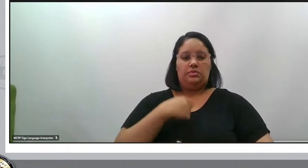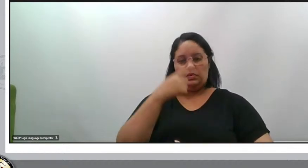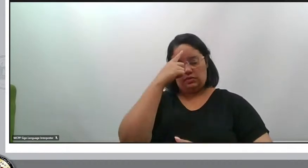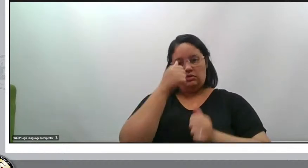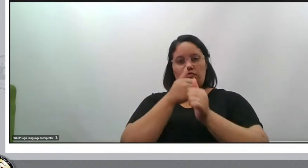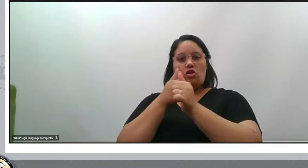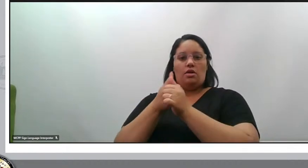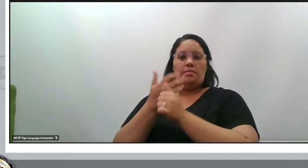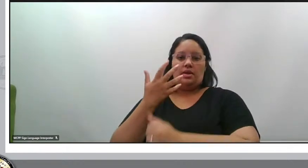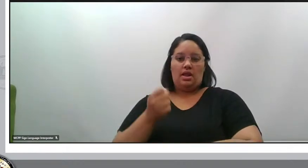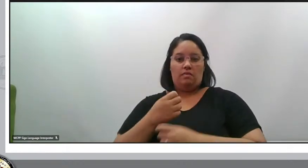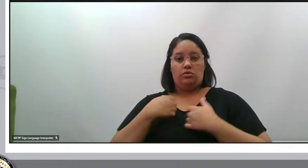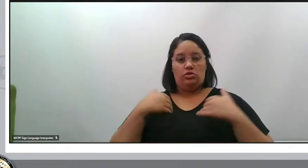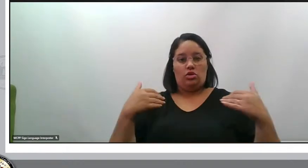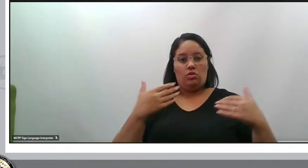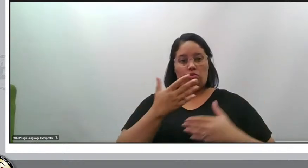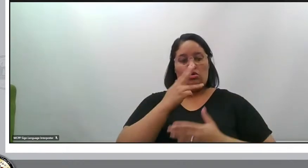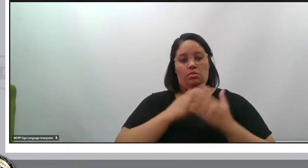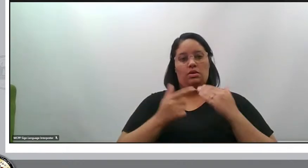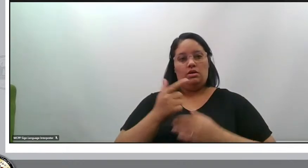there. Let's start with you, Honourable Lekker.